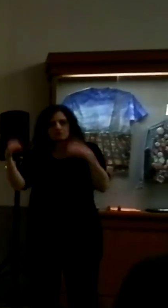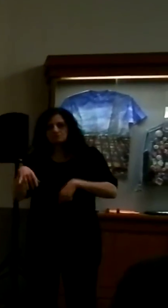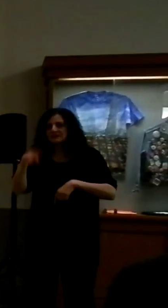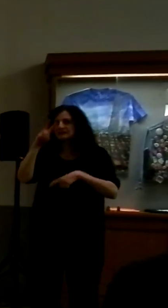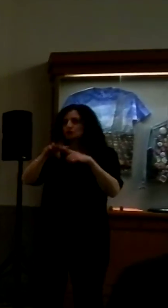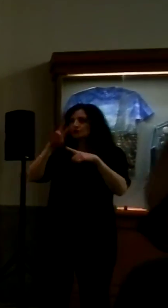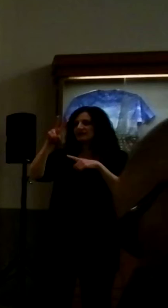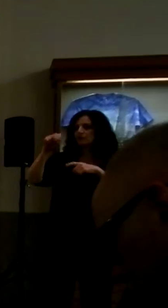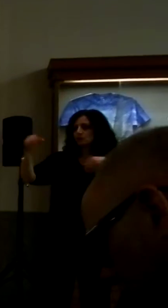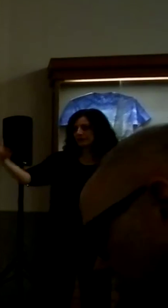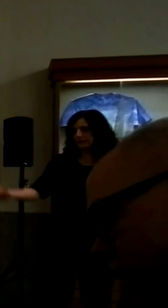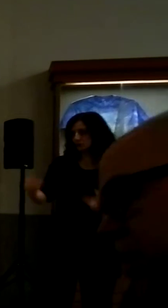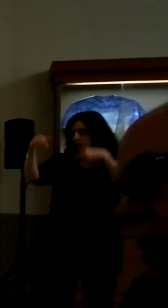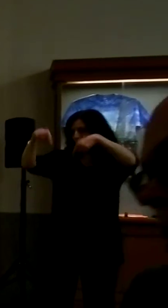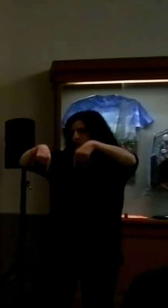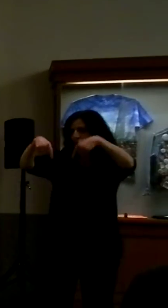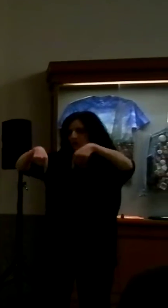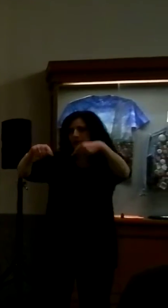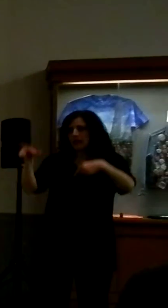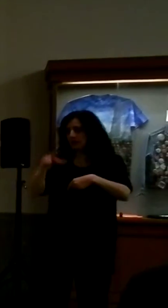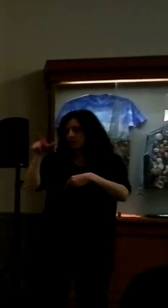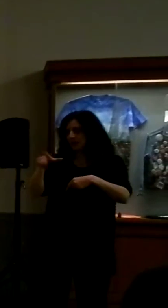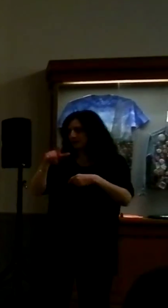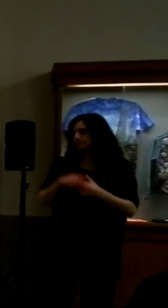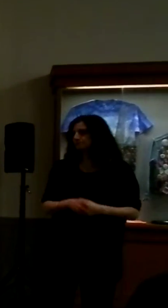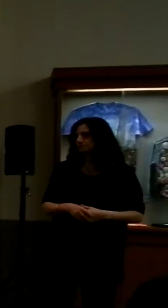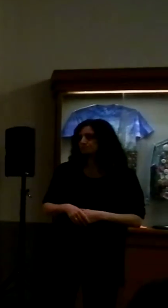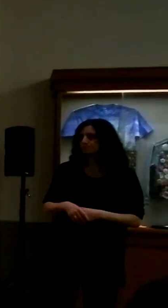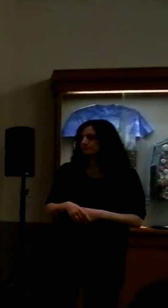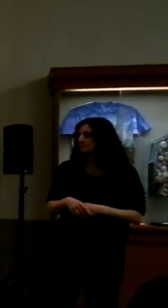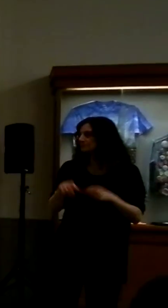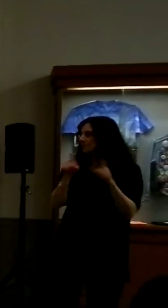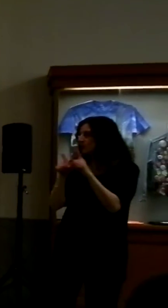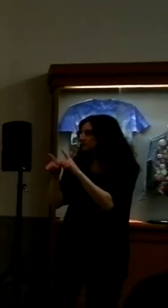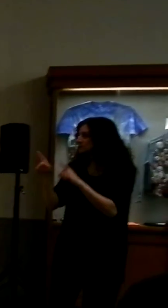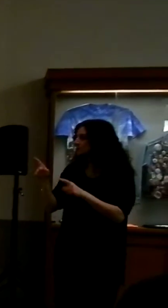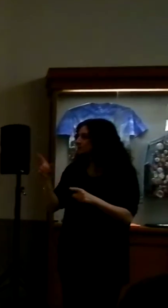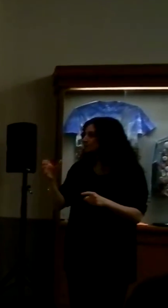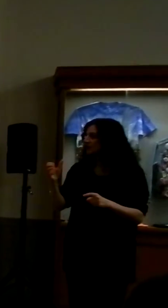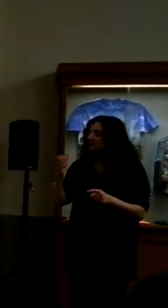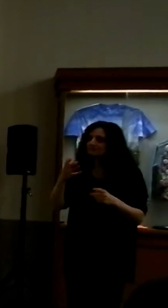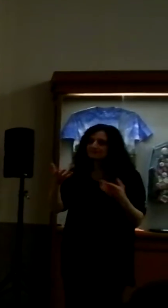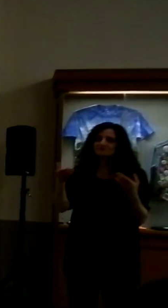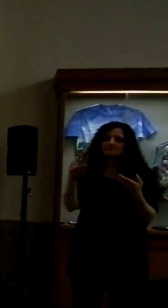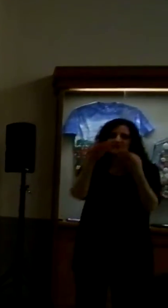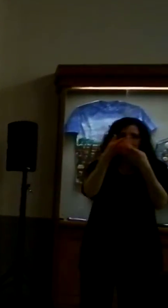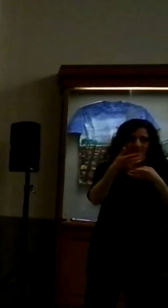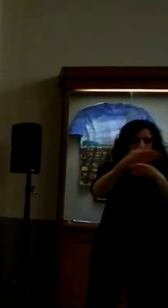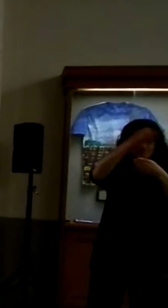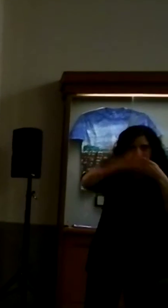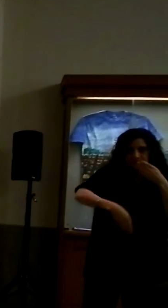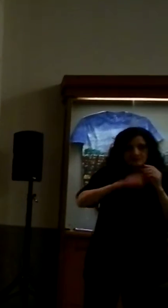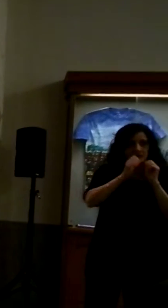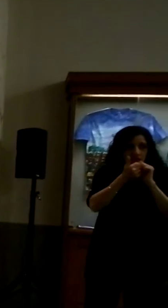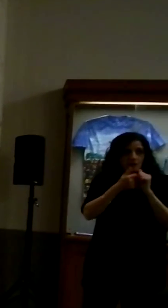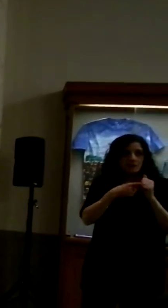7:30 here at the library. And I just want to just close up by saying